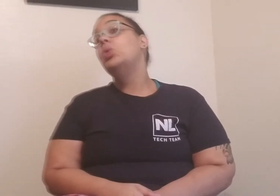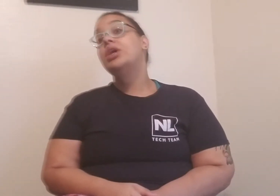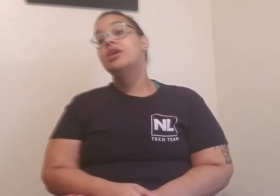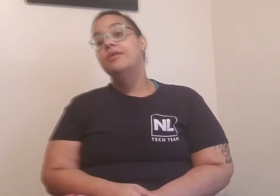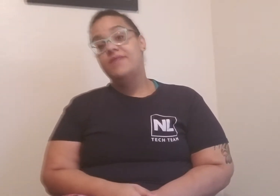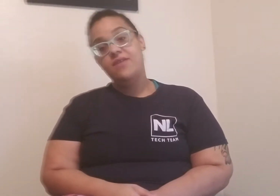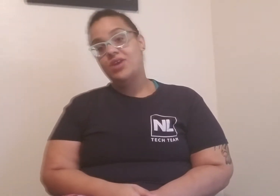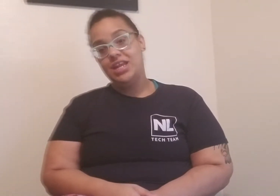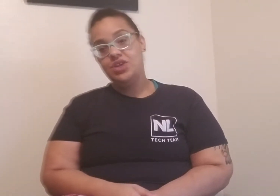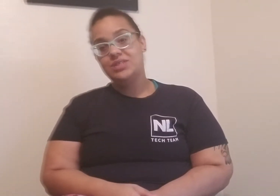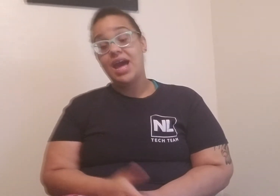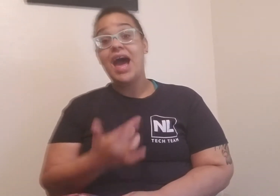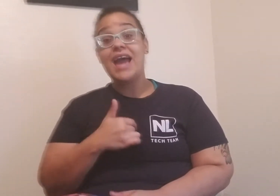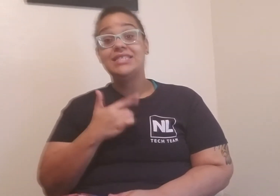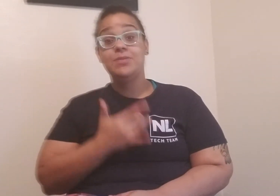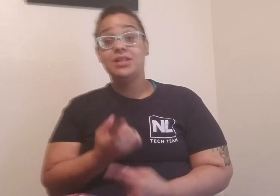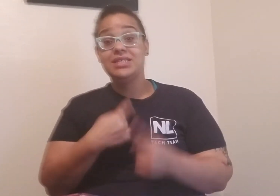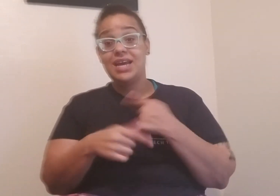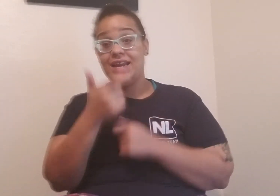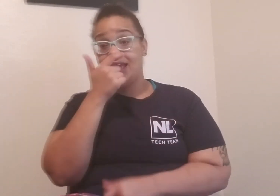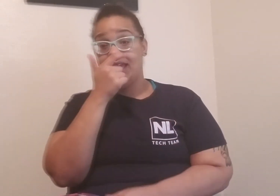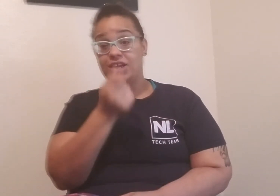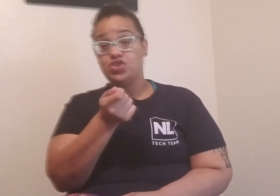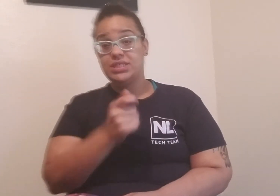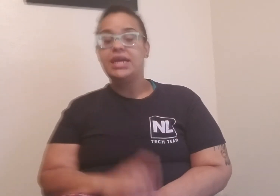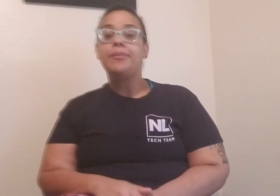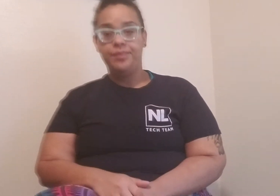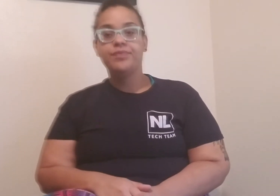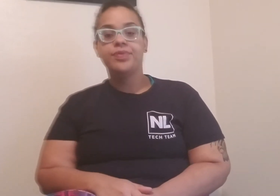your favorite and use that. I typically sign interesting. Okay.